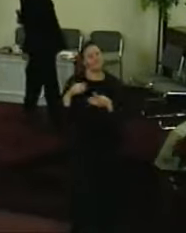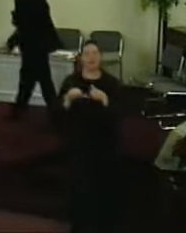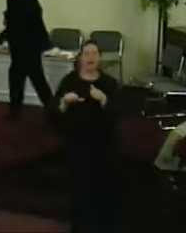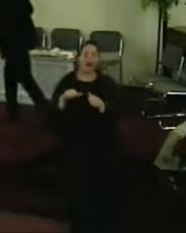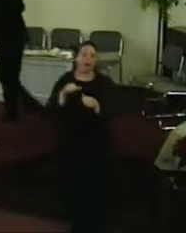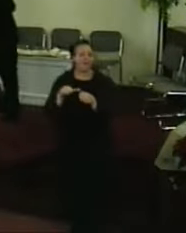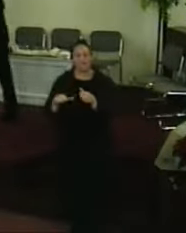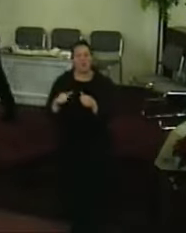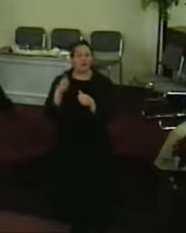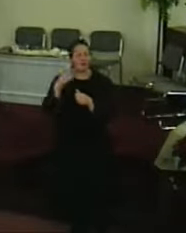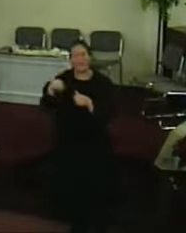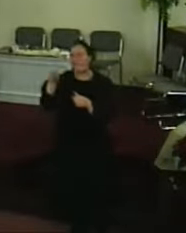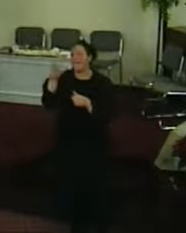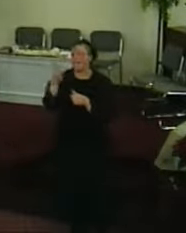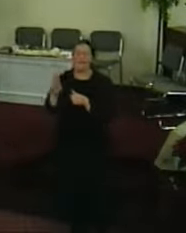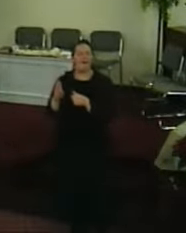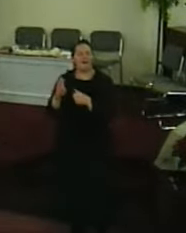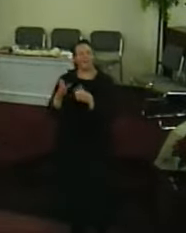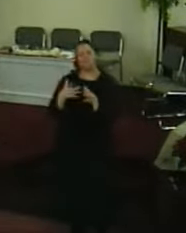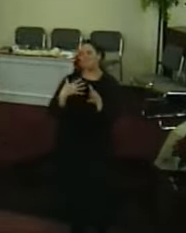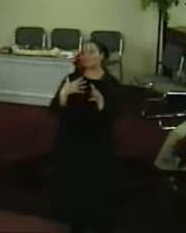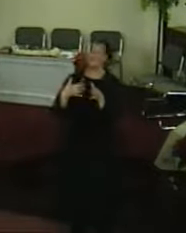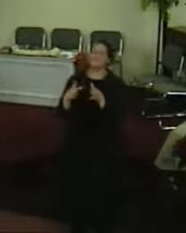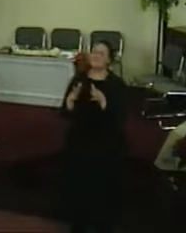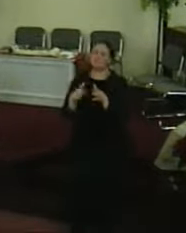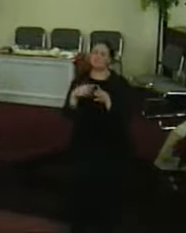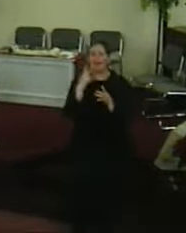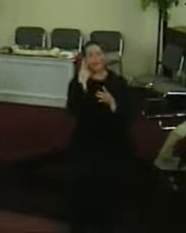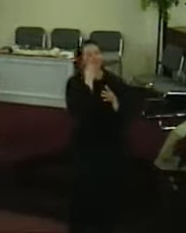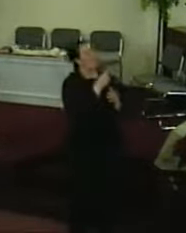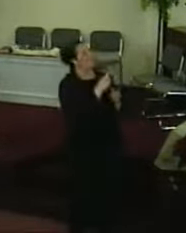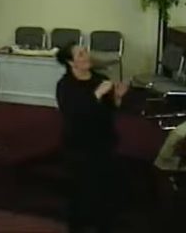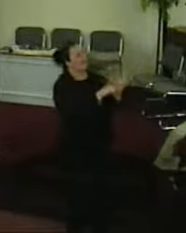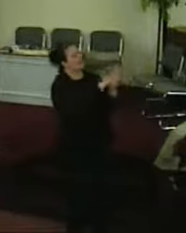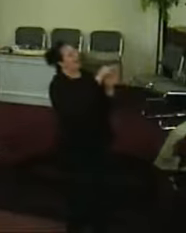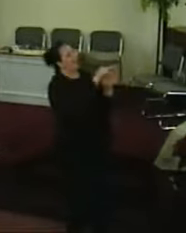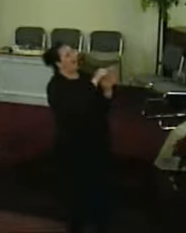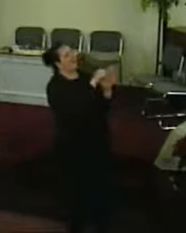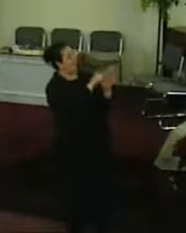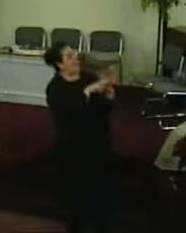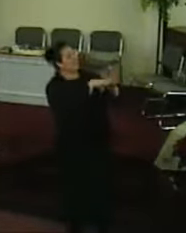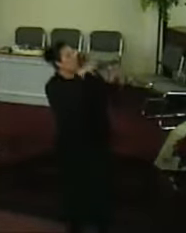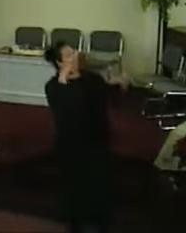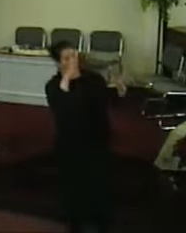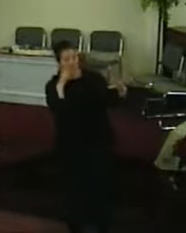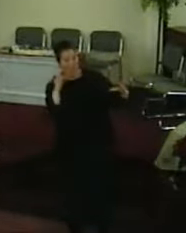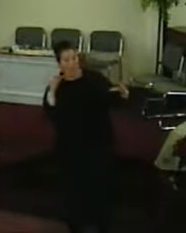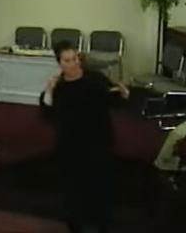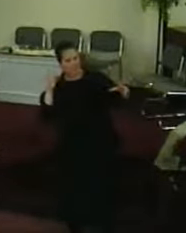fellowshipping with his God. He looked at that giant and said, he's too big to miss.